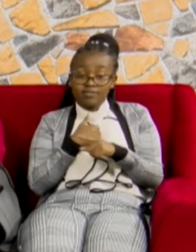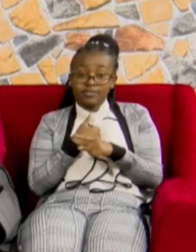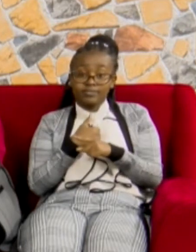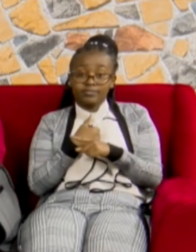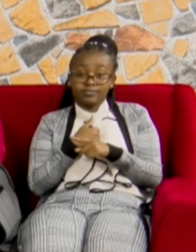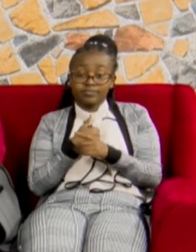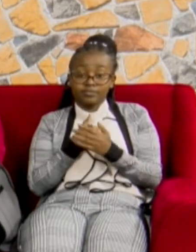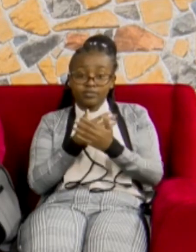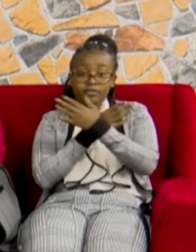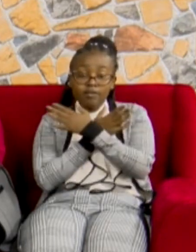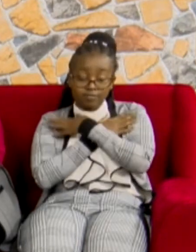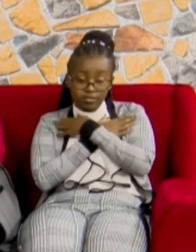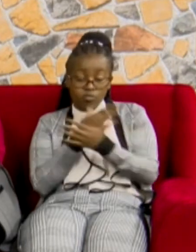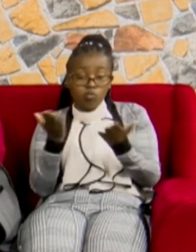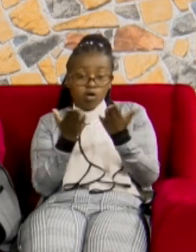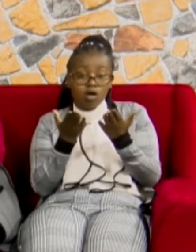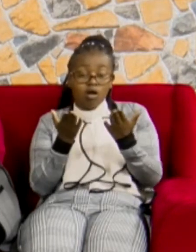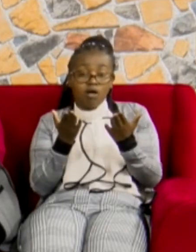those friendships where